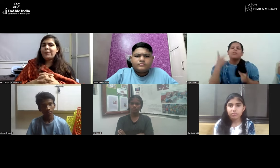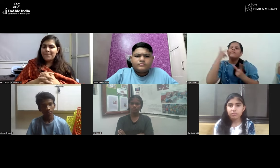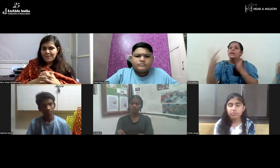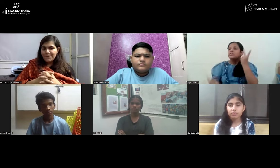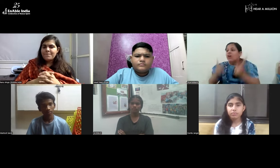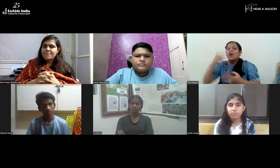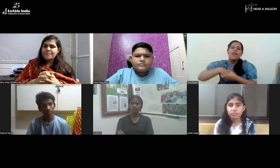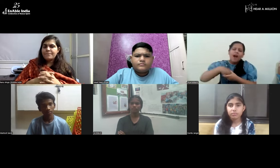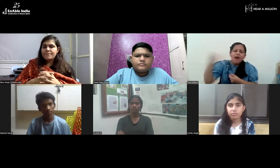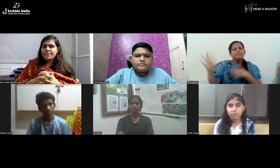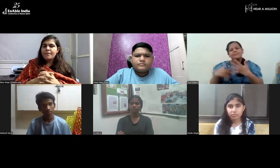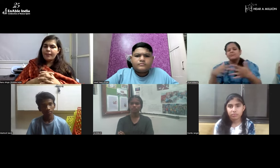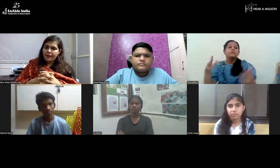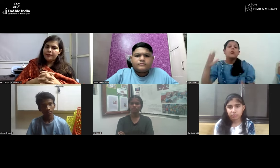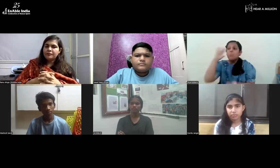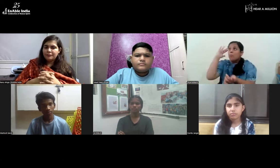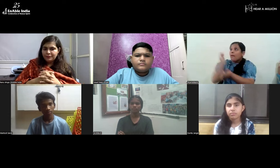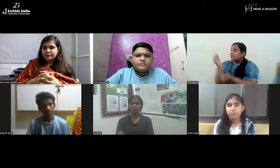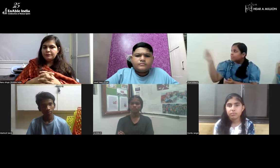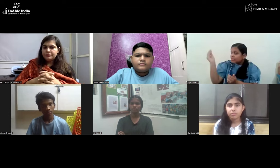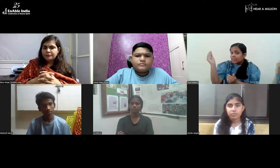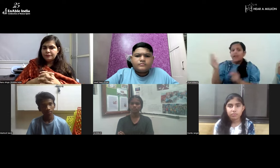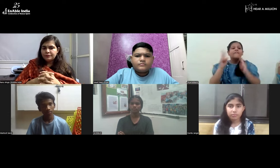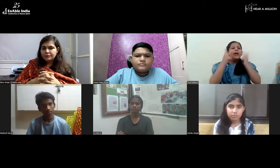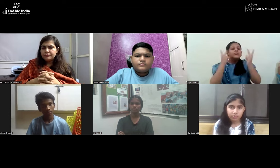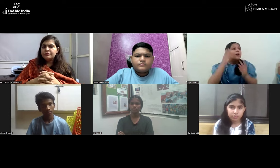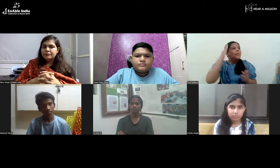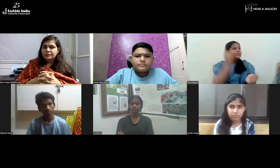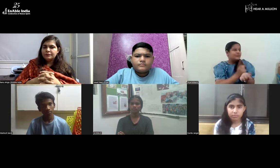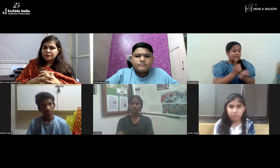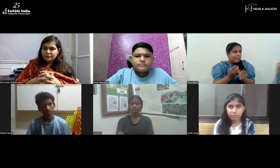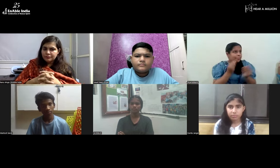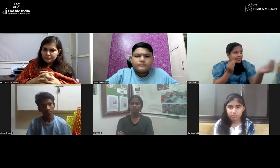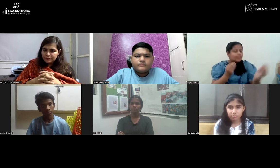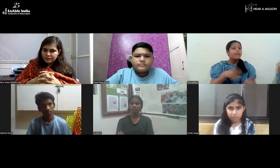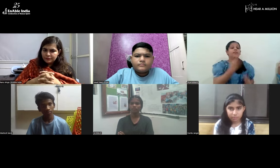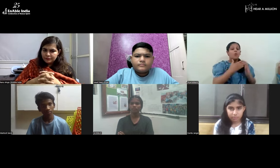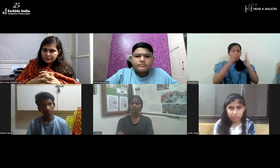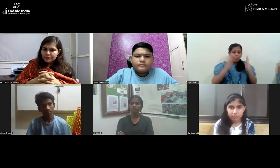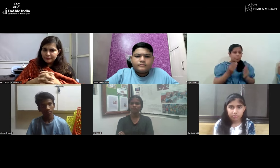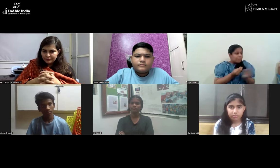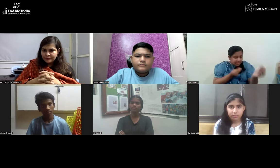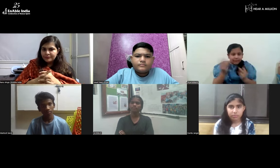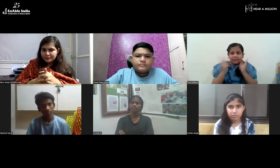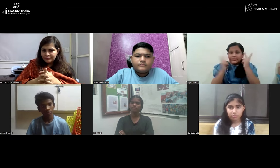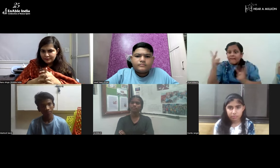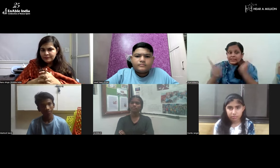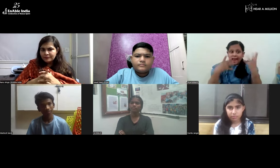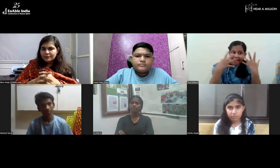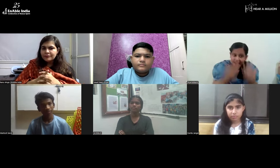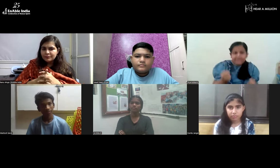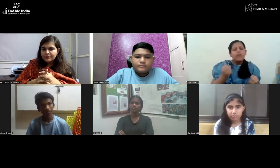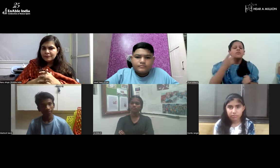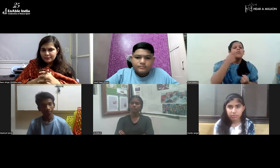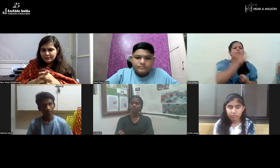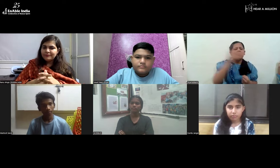be successful. So from younger age only, the children need to be advised that they need to understand the harmful effects of